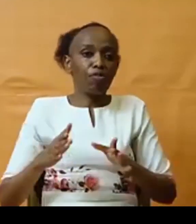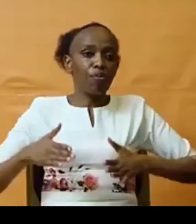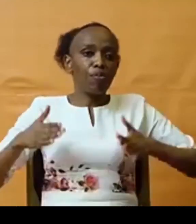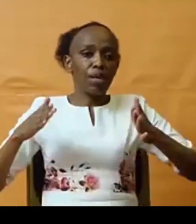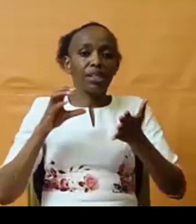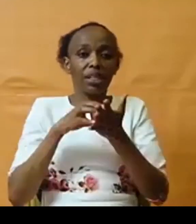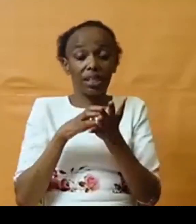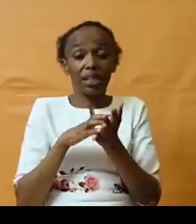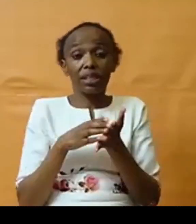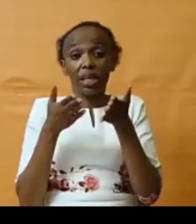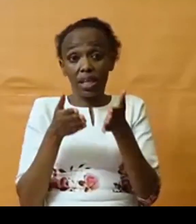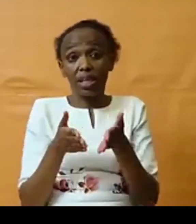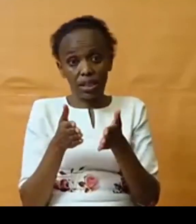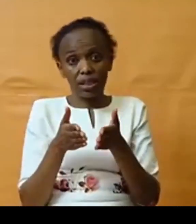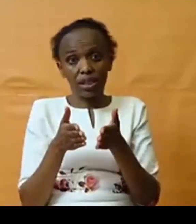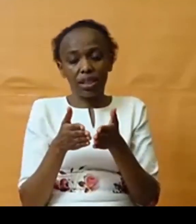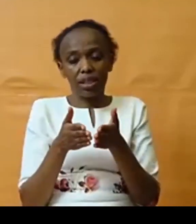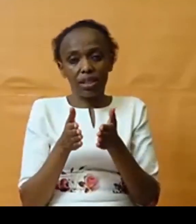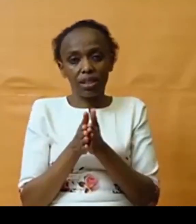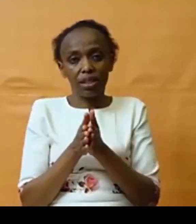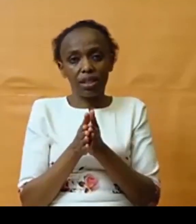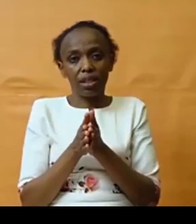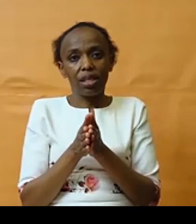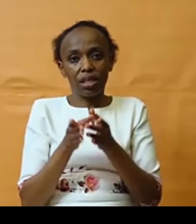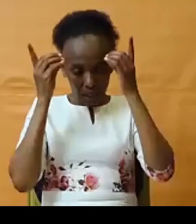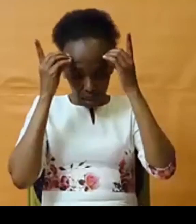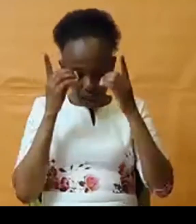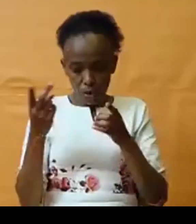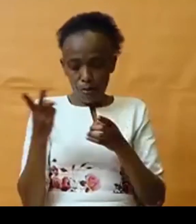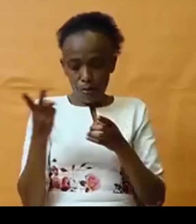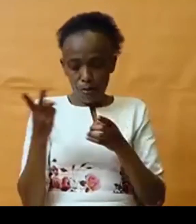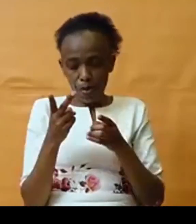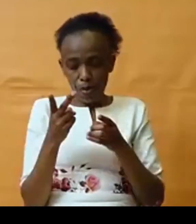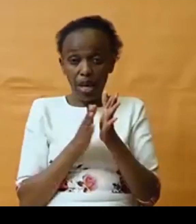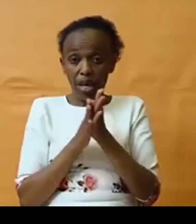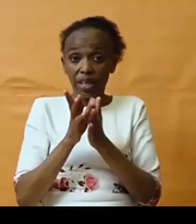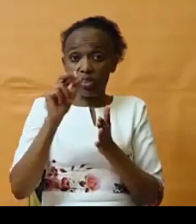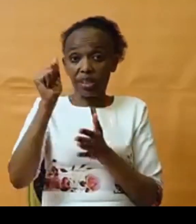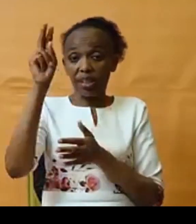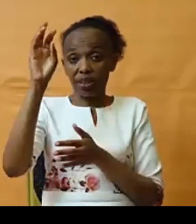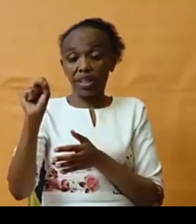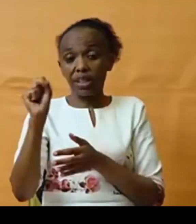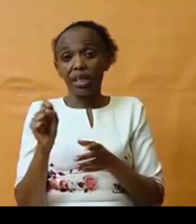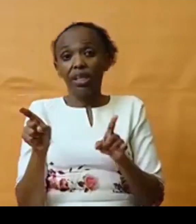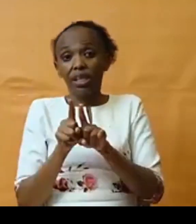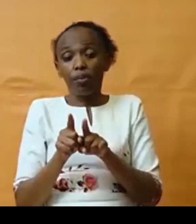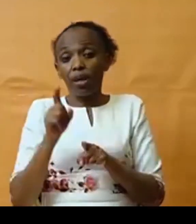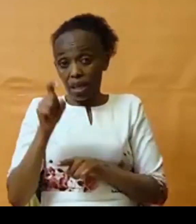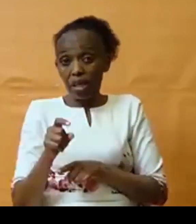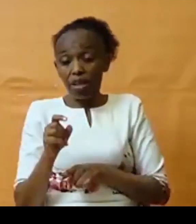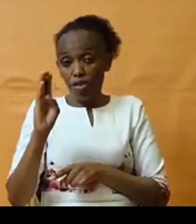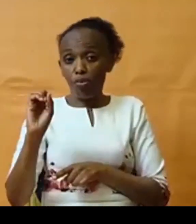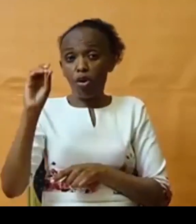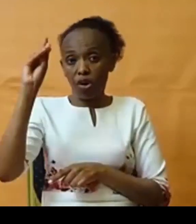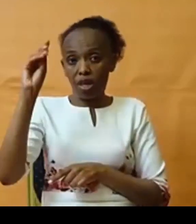these credit ratings are pivotal in determination of both interest rates and the demand for bonds. And